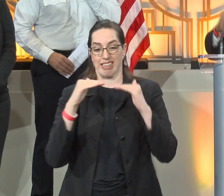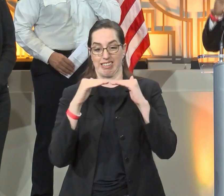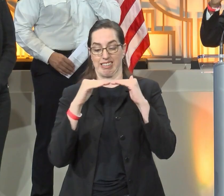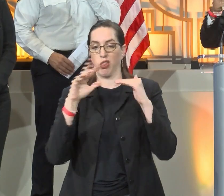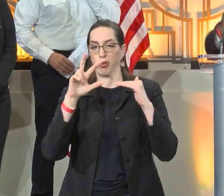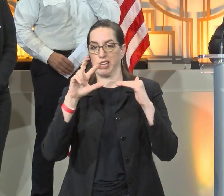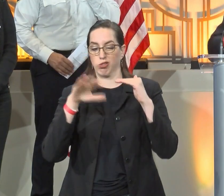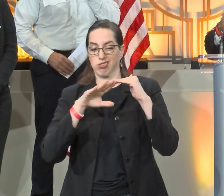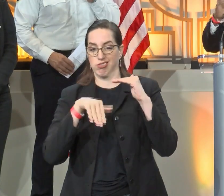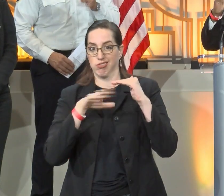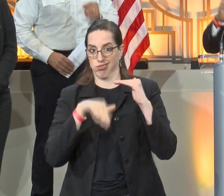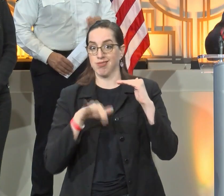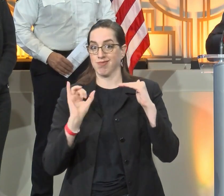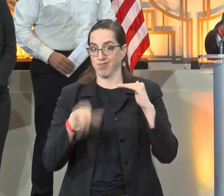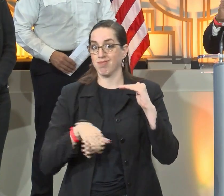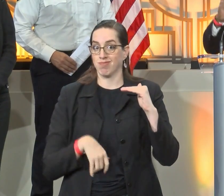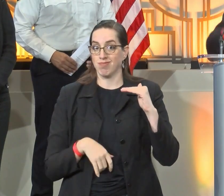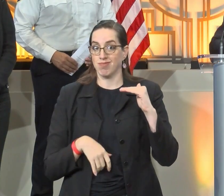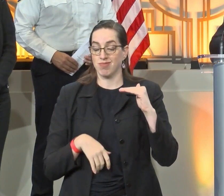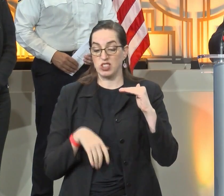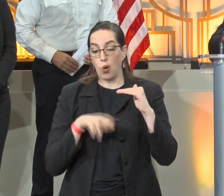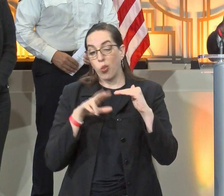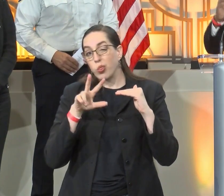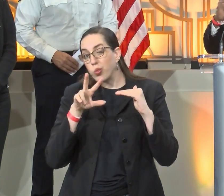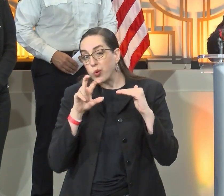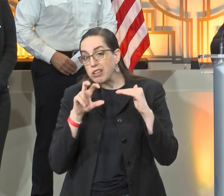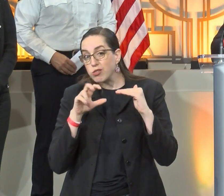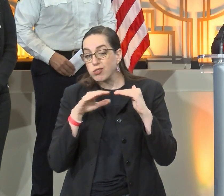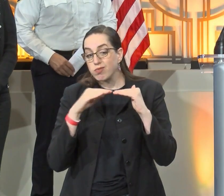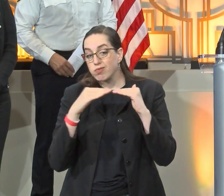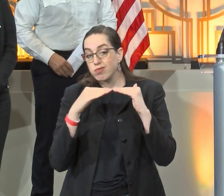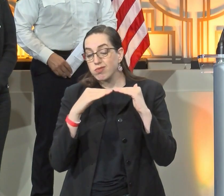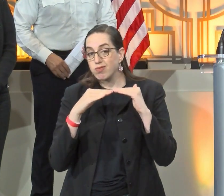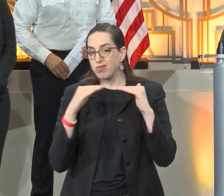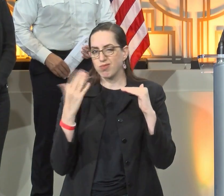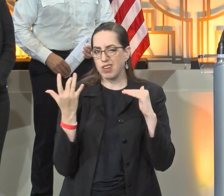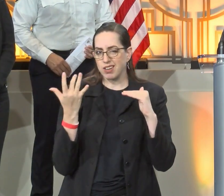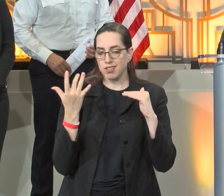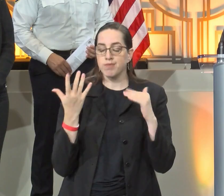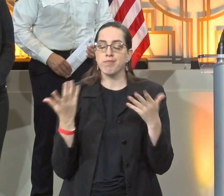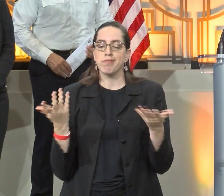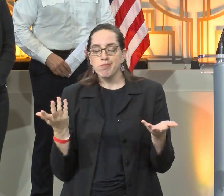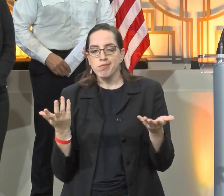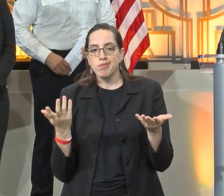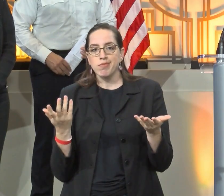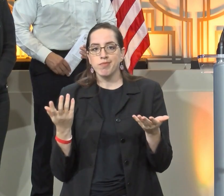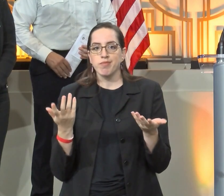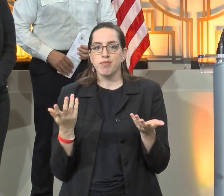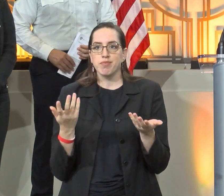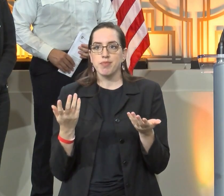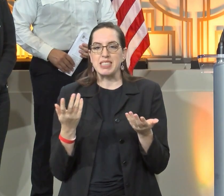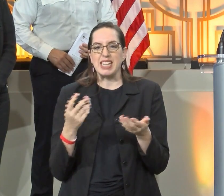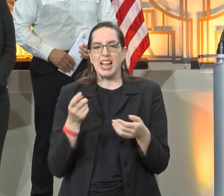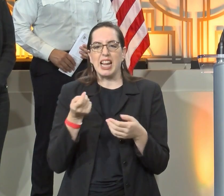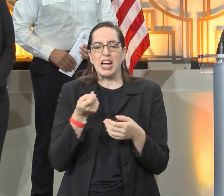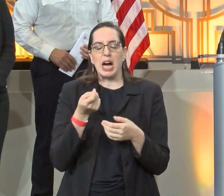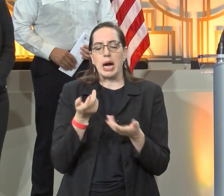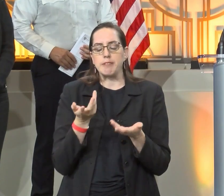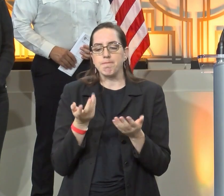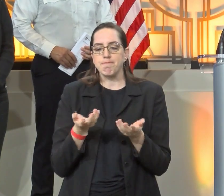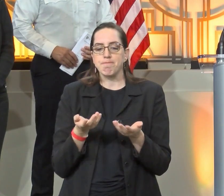300. And I cite 300, that's the number I'm using, because it makes it then much more